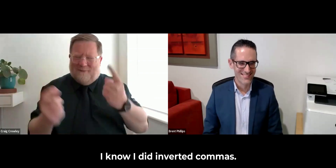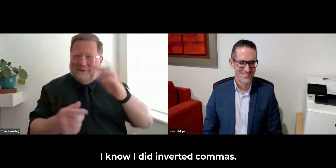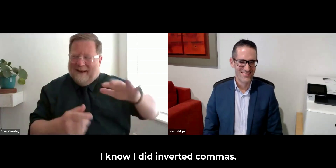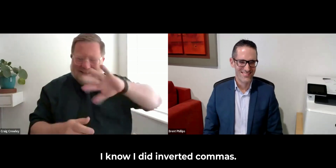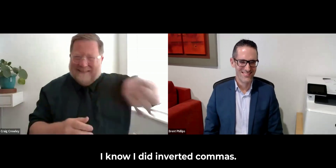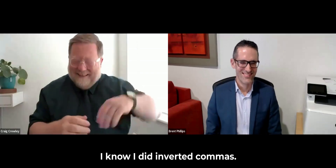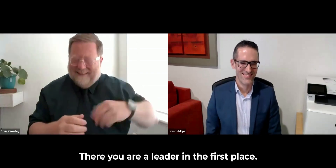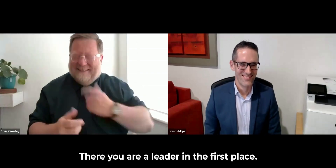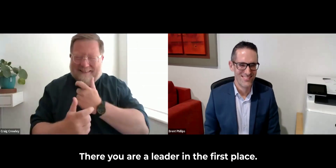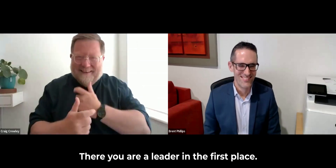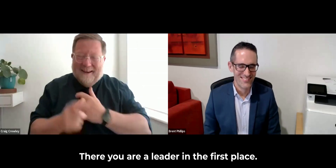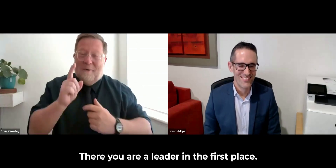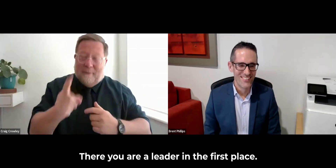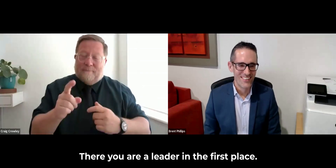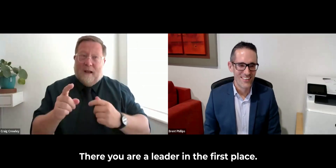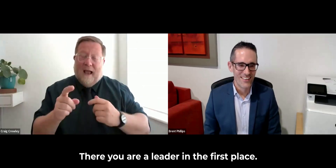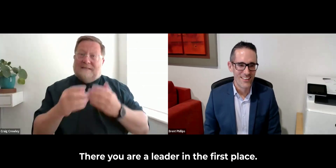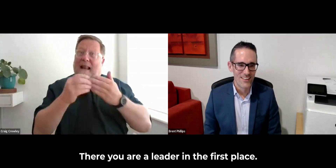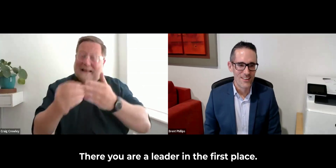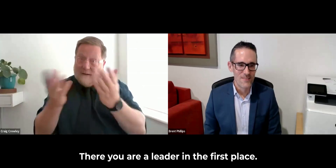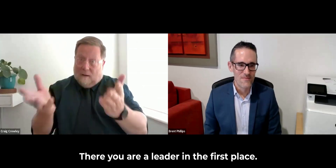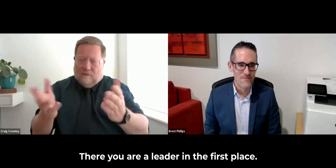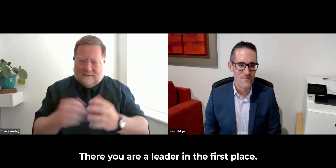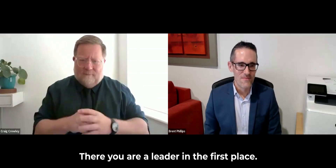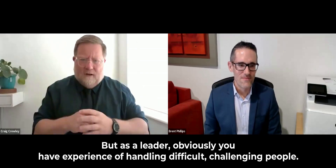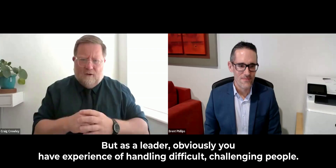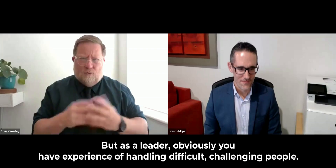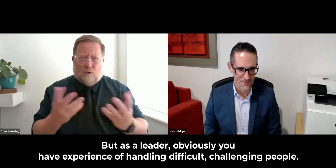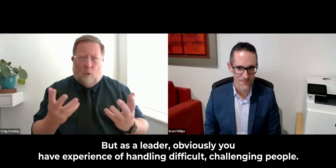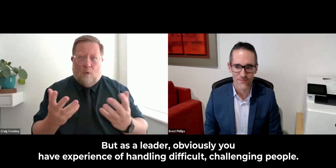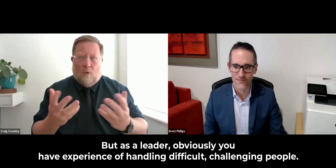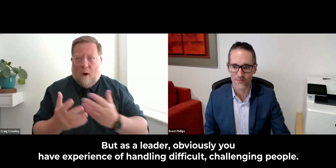did inverted commas there. You are a leader in the first place, but as a leader,